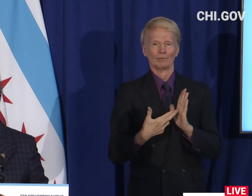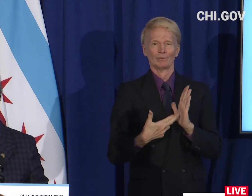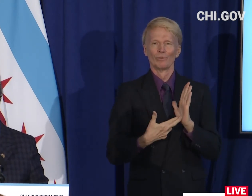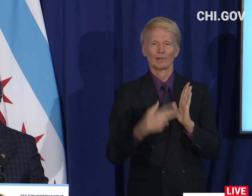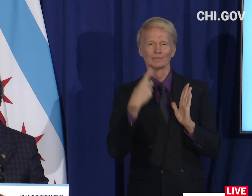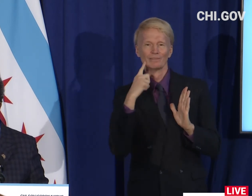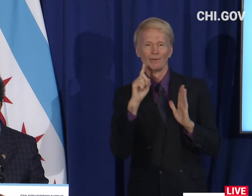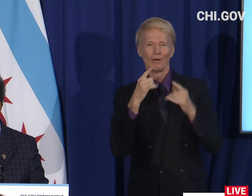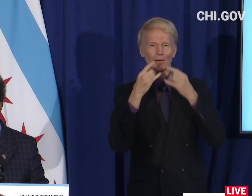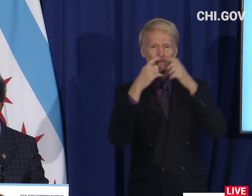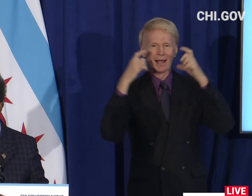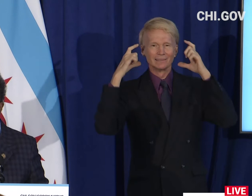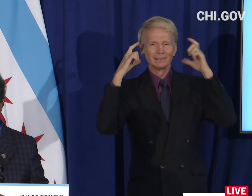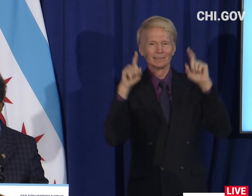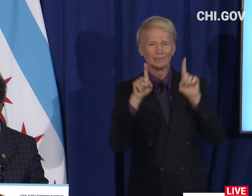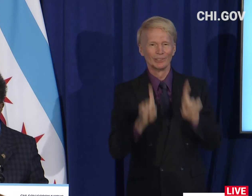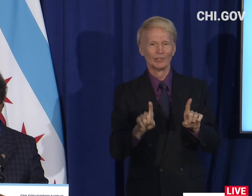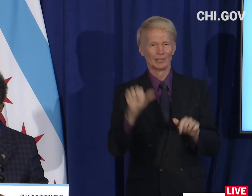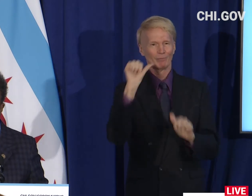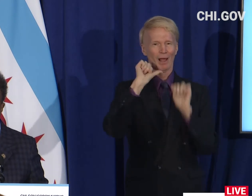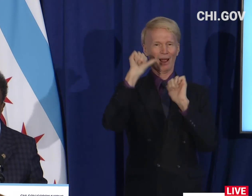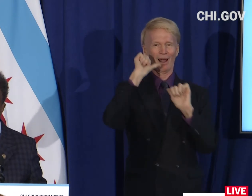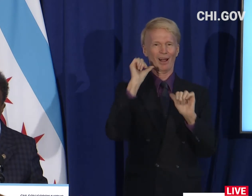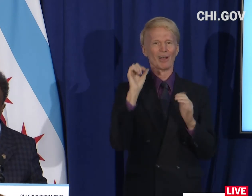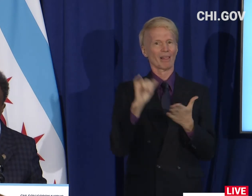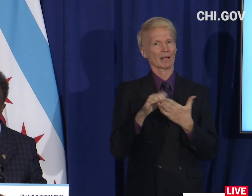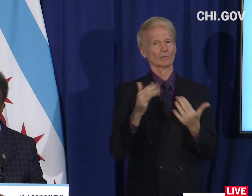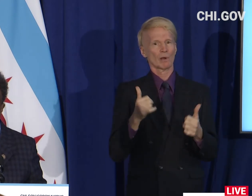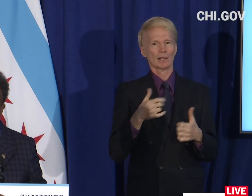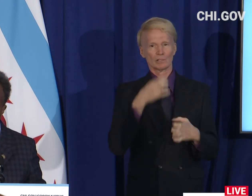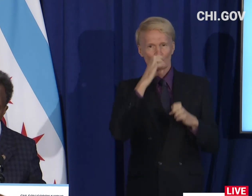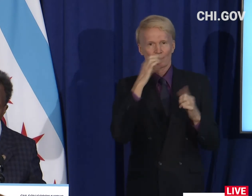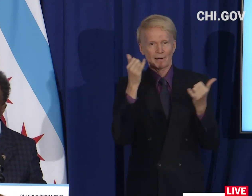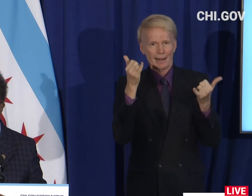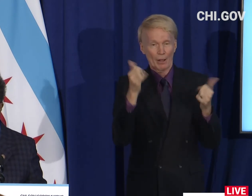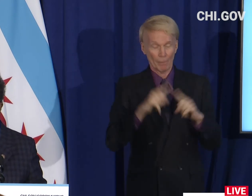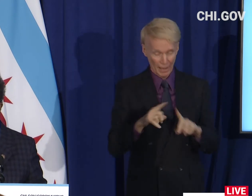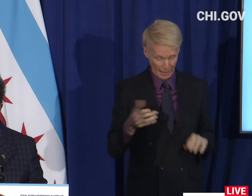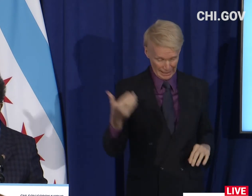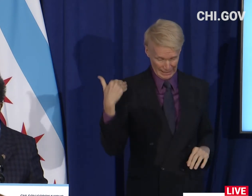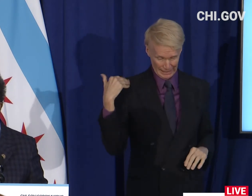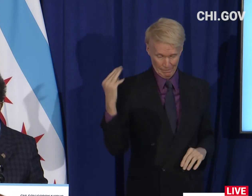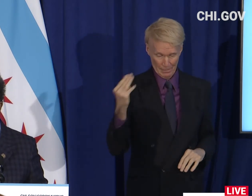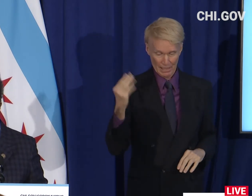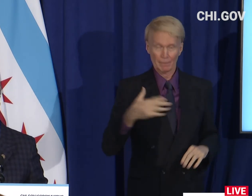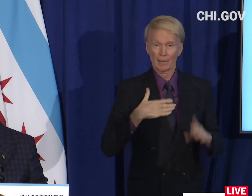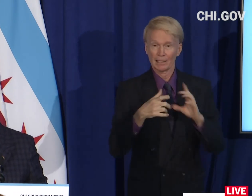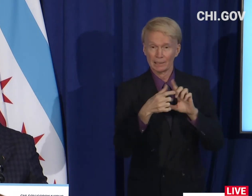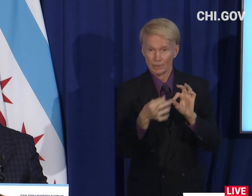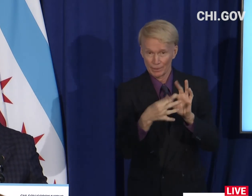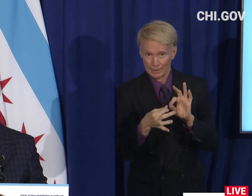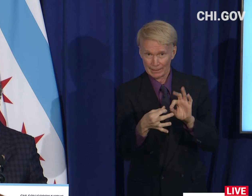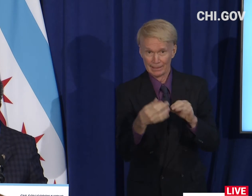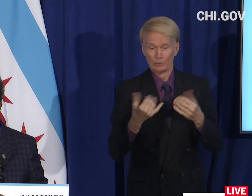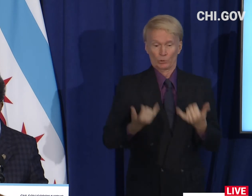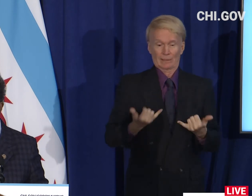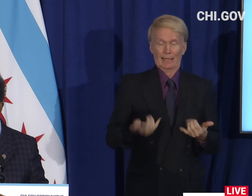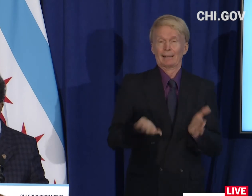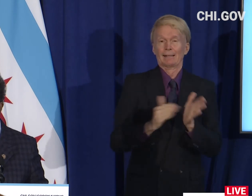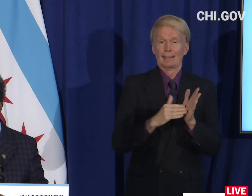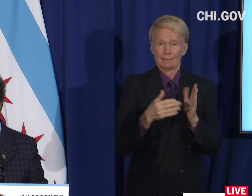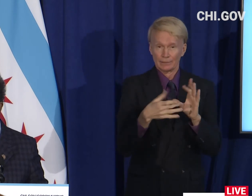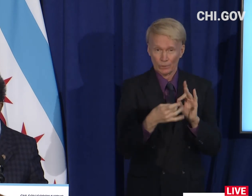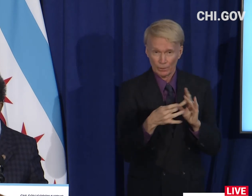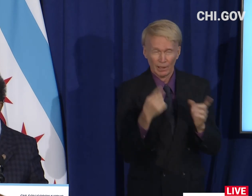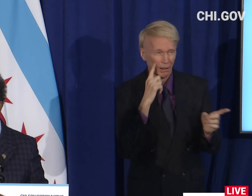in bars, and that's why we're taking the steps that we're taking. But you also heard us say Monday and again today that we're also seeing